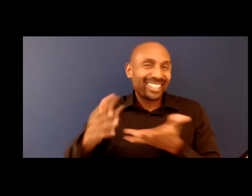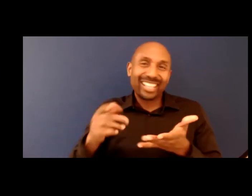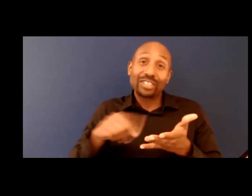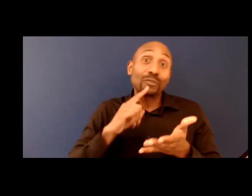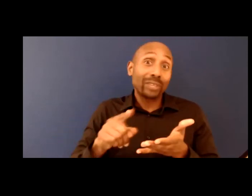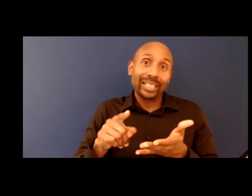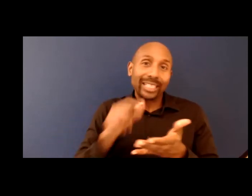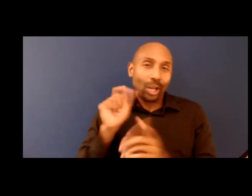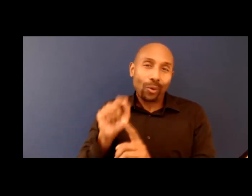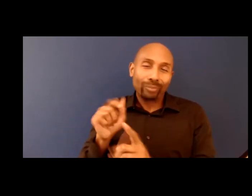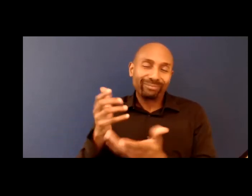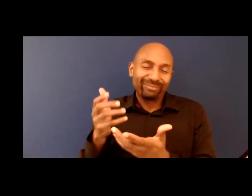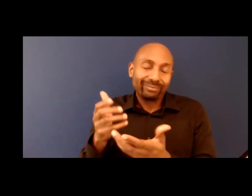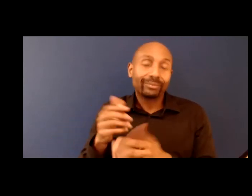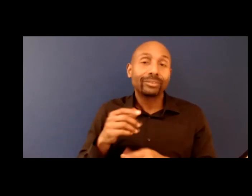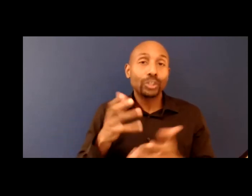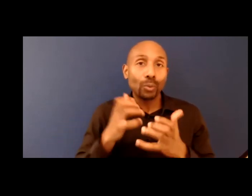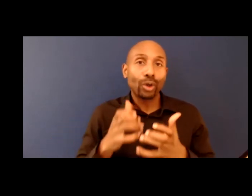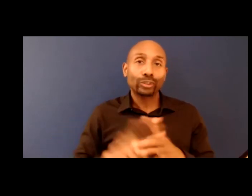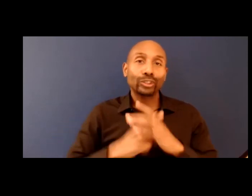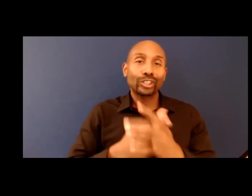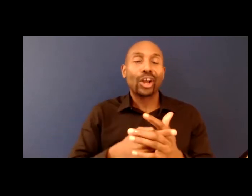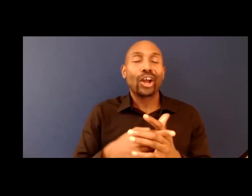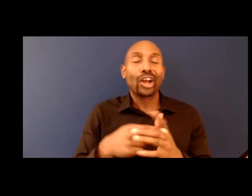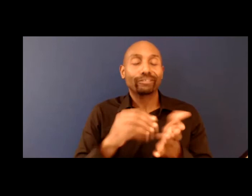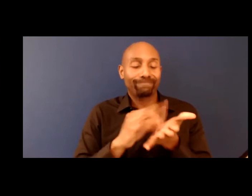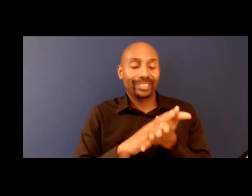yourself to see what you really wanted.